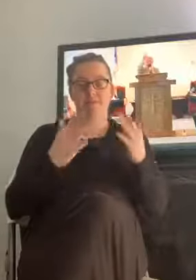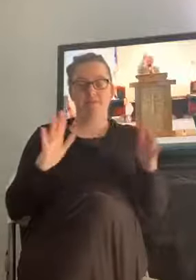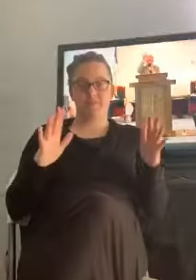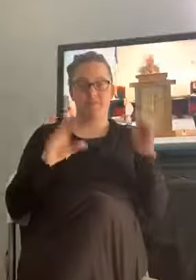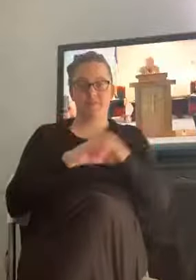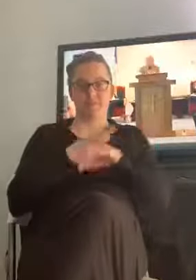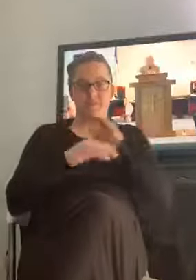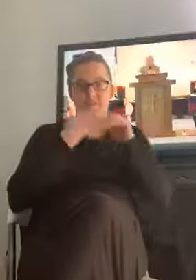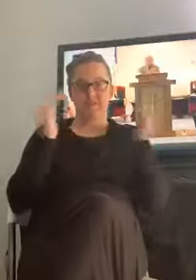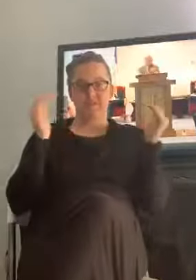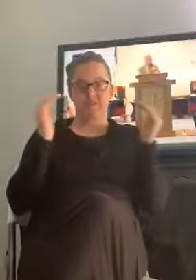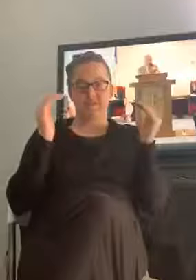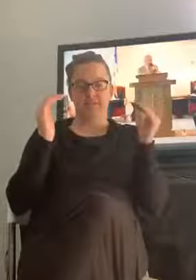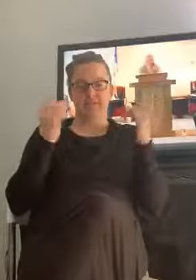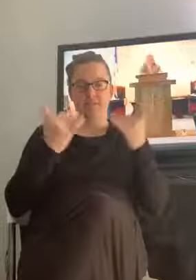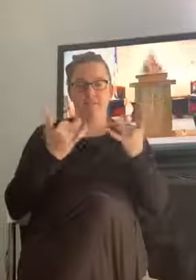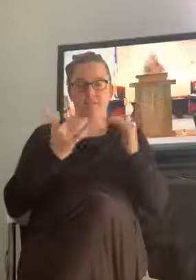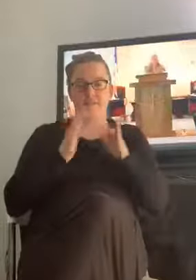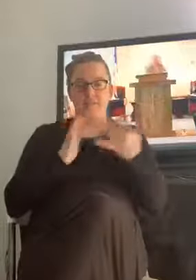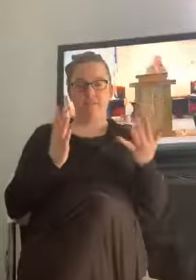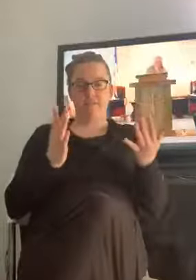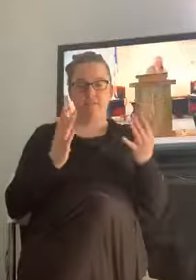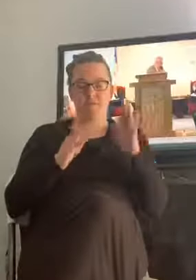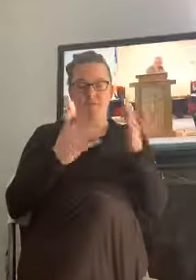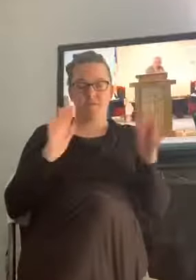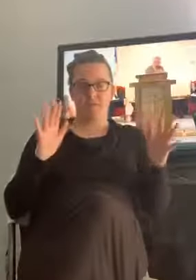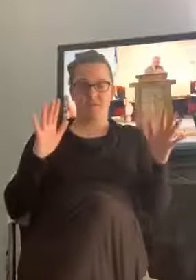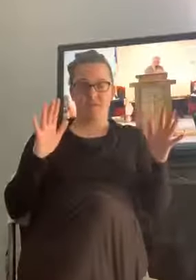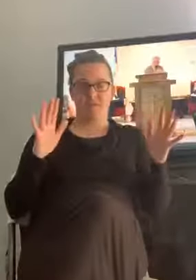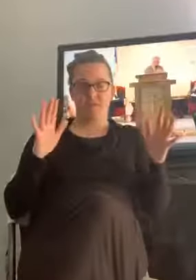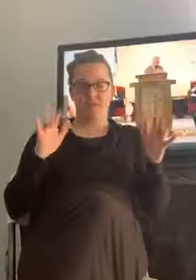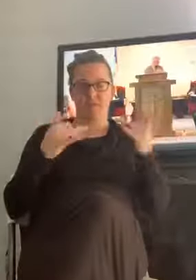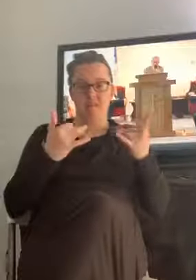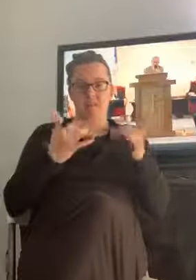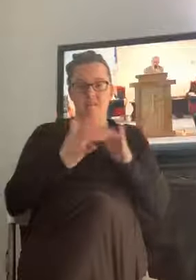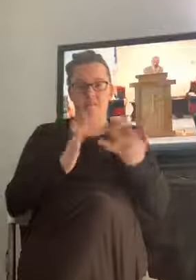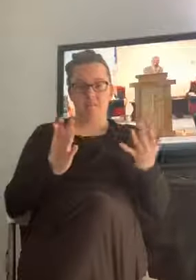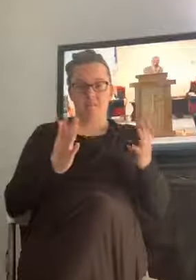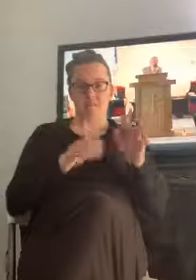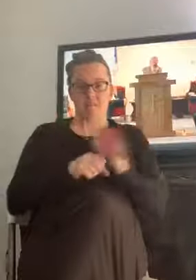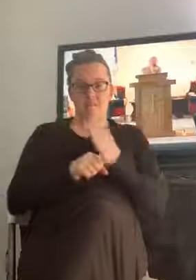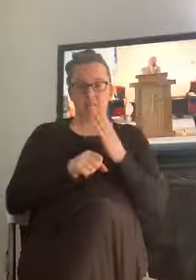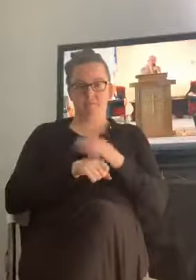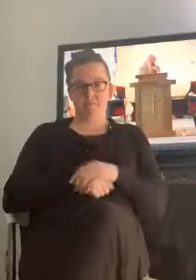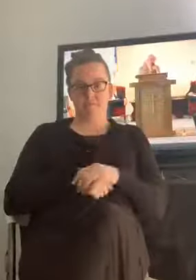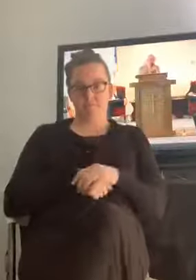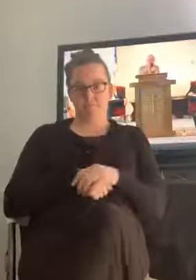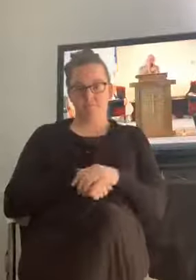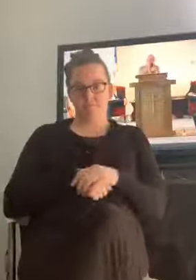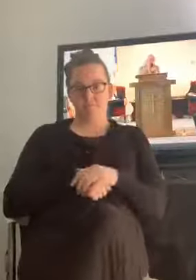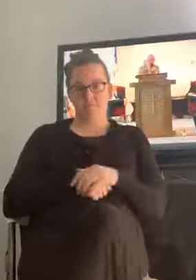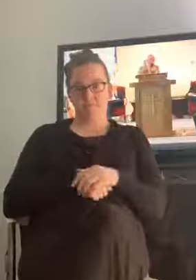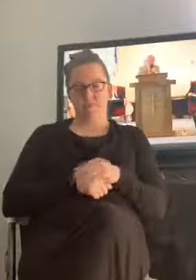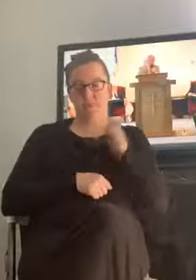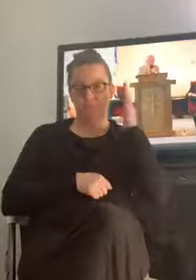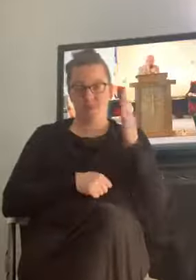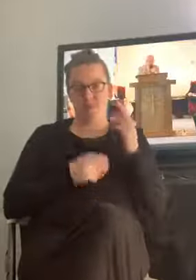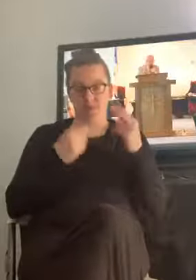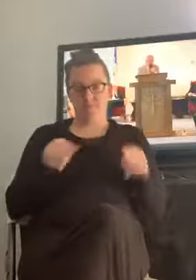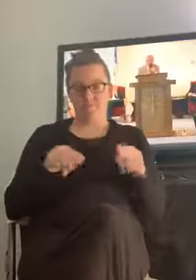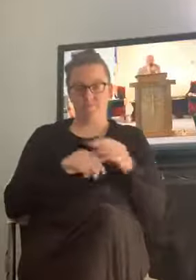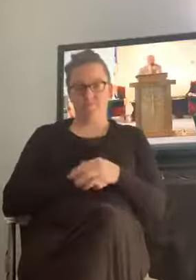This word is settled. This word is going to be fulfilled. That which has not